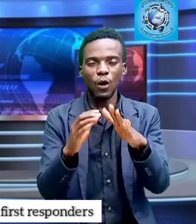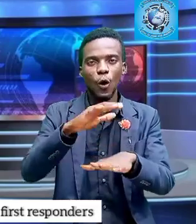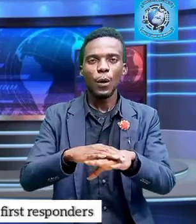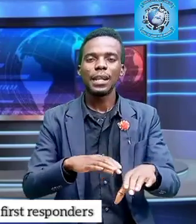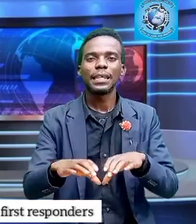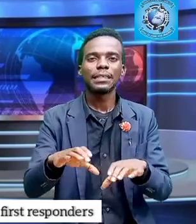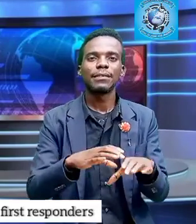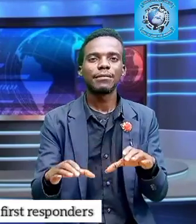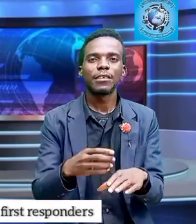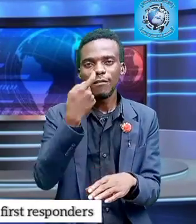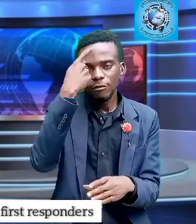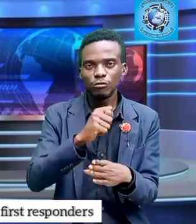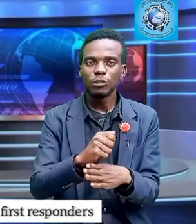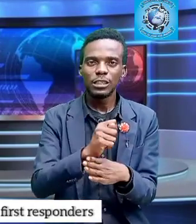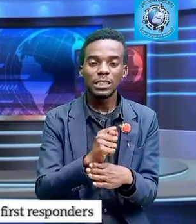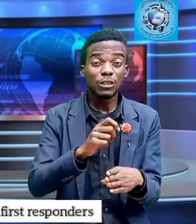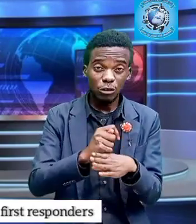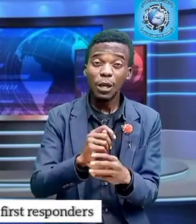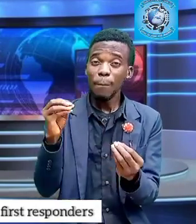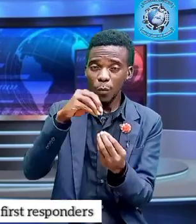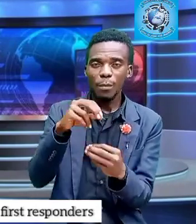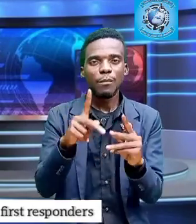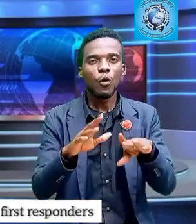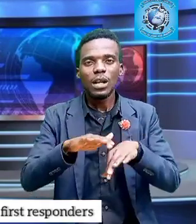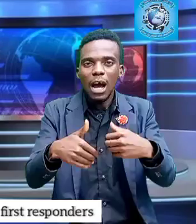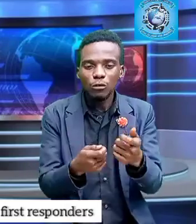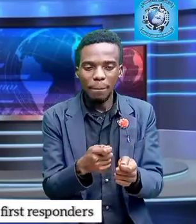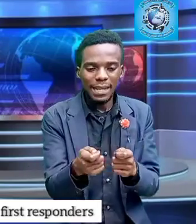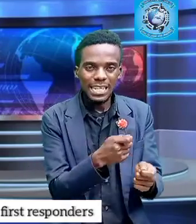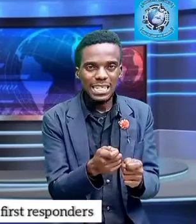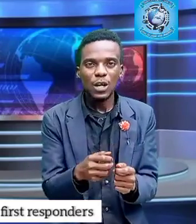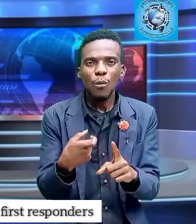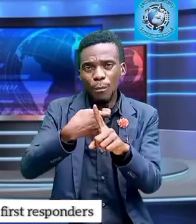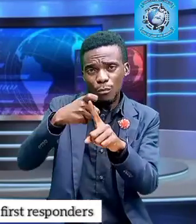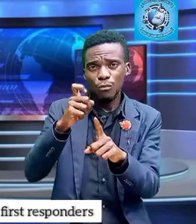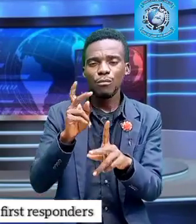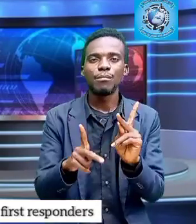training more people on how to manage accident-injured persons.